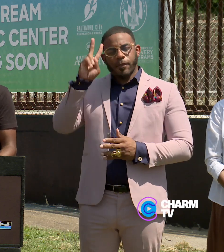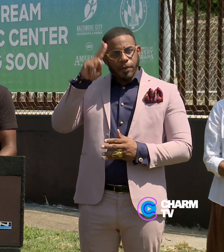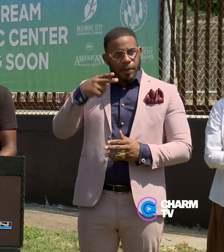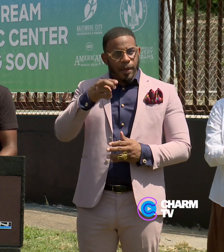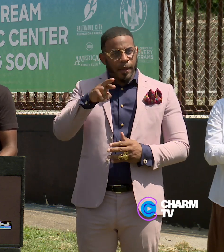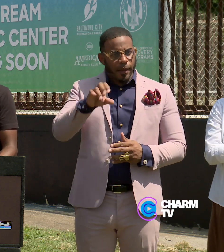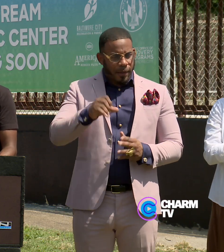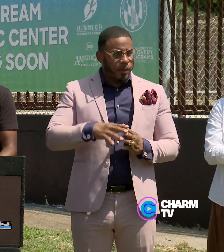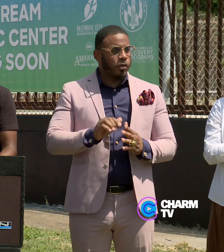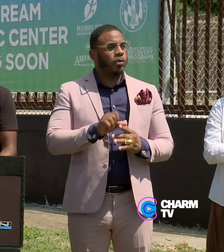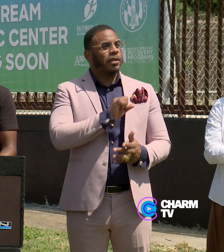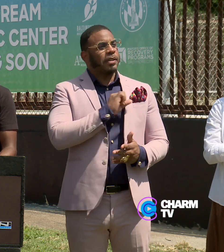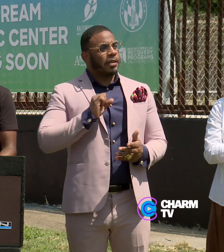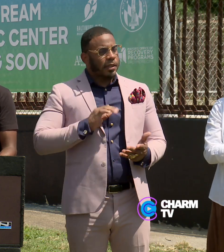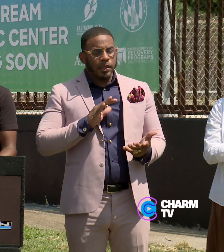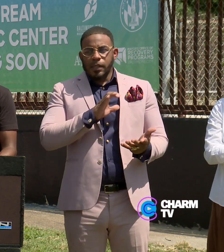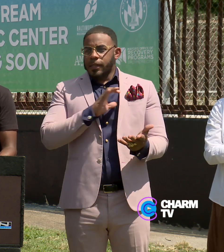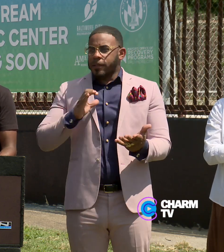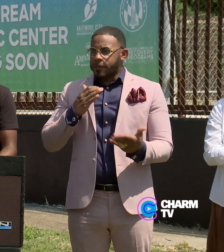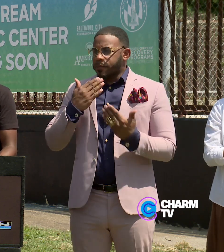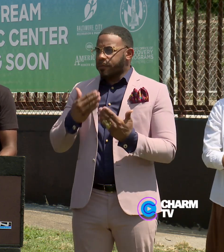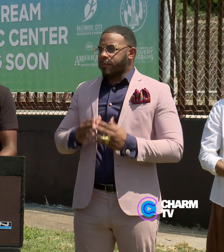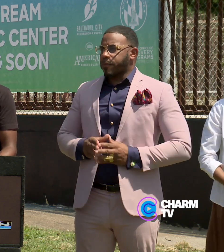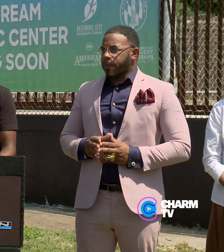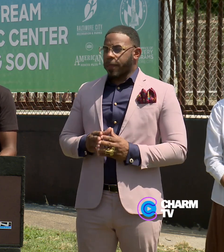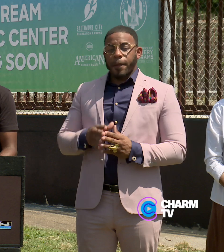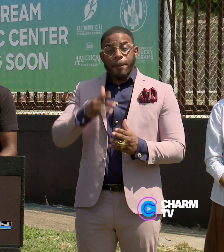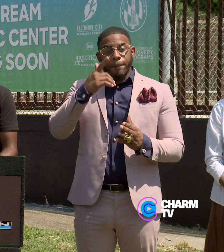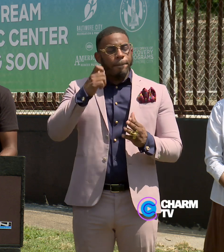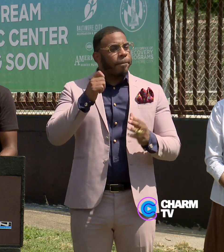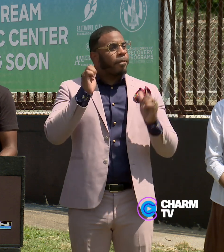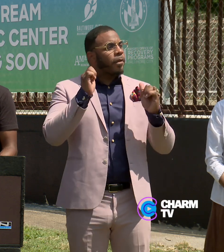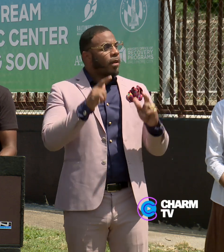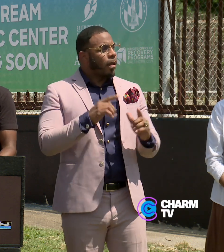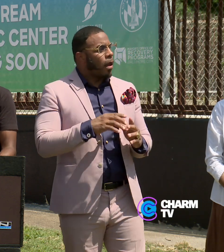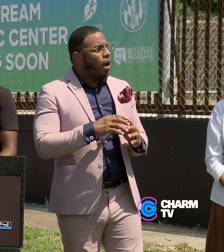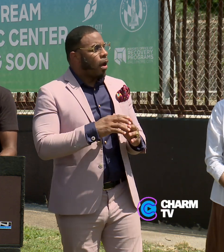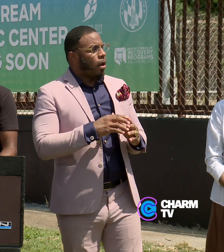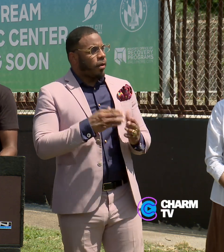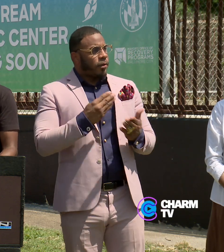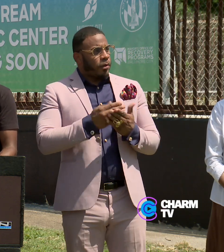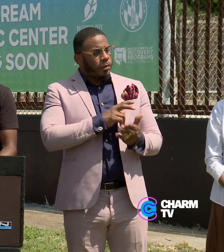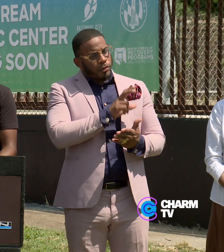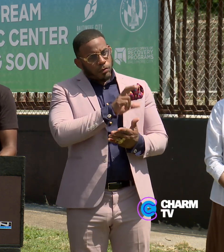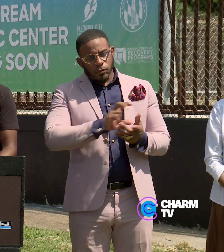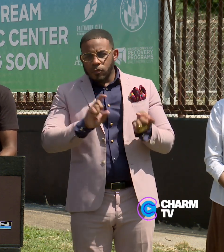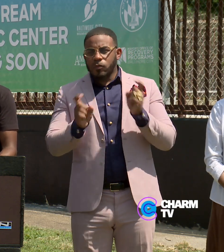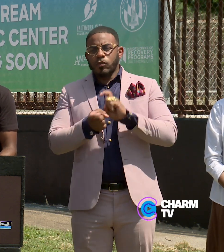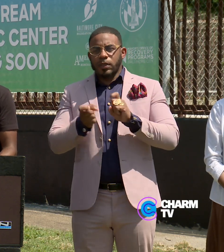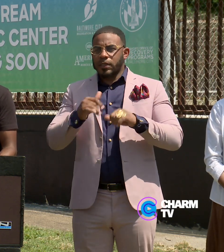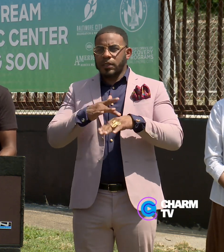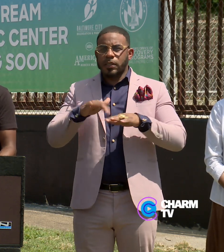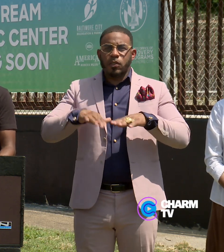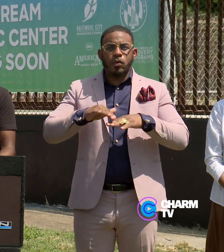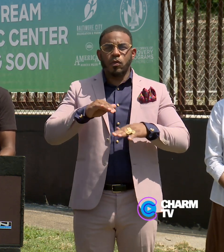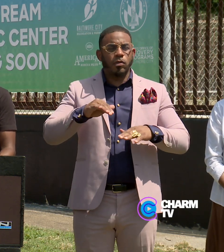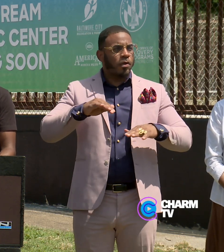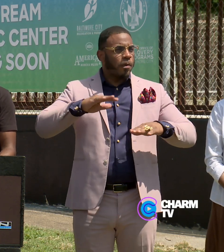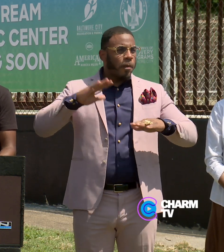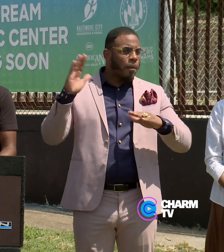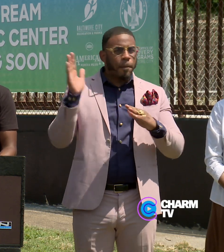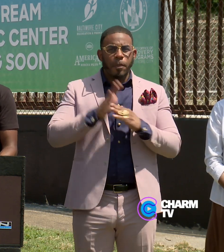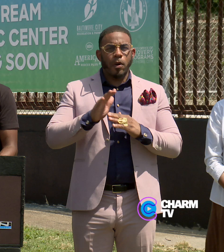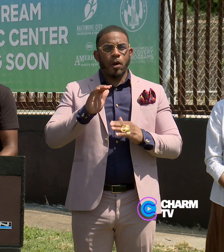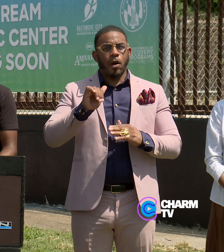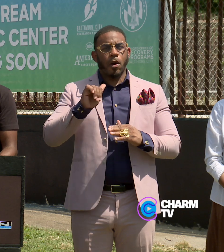President, to our senators, to our Congress people. Because of ARPA funding, we'll be transforming this space into a Coldstream